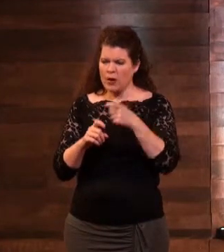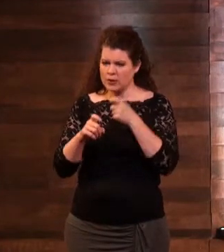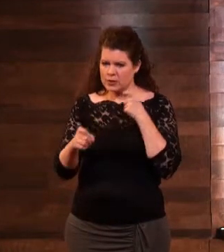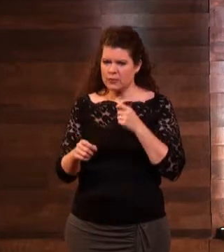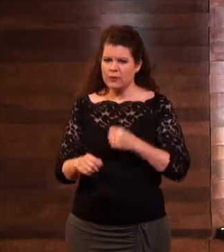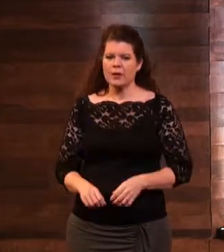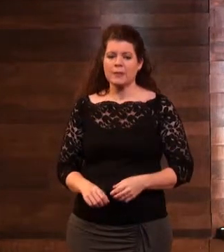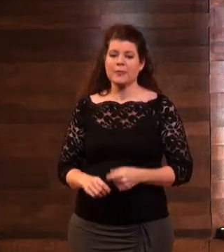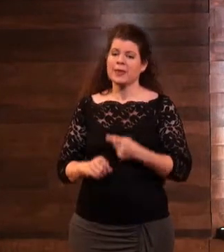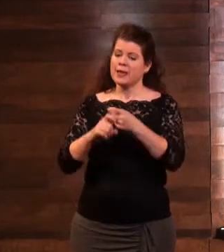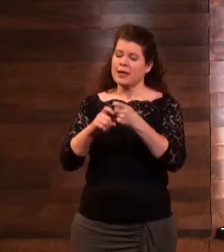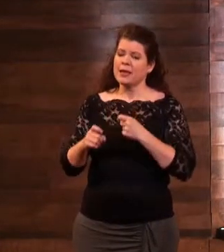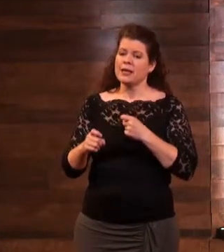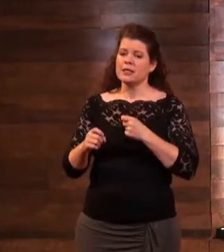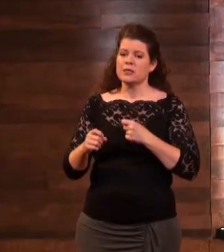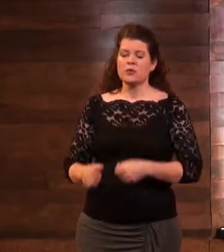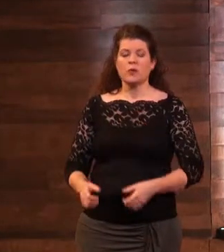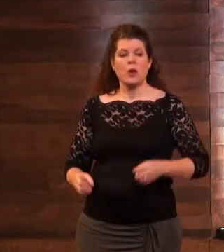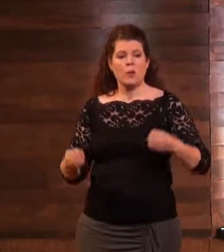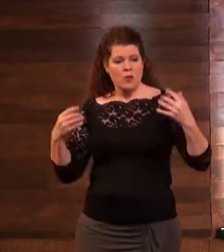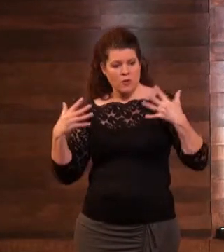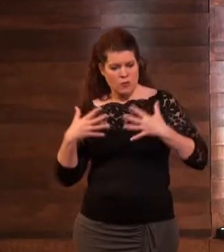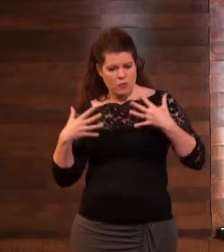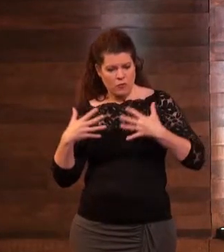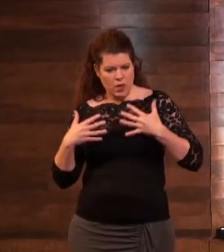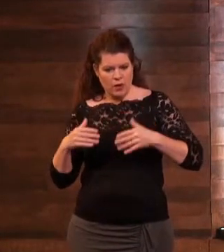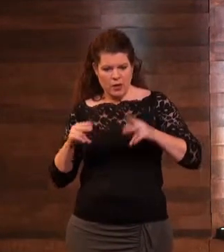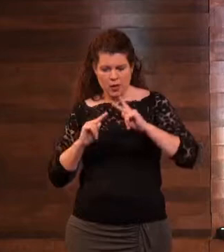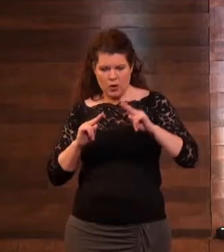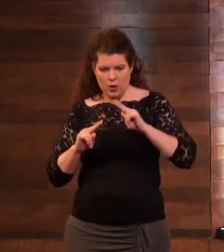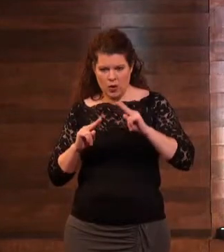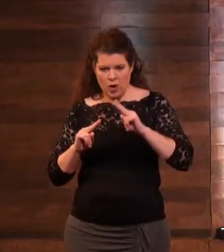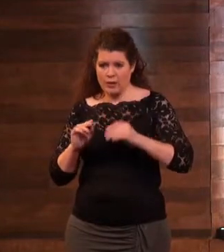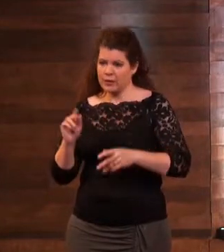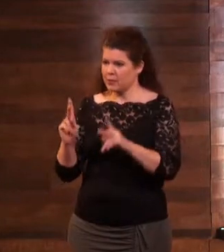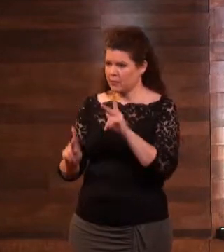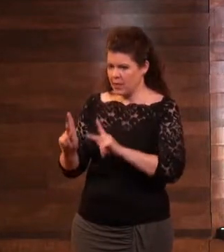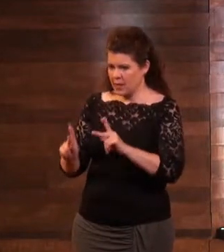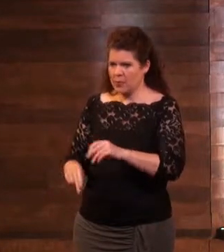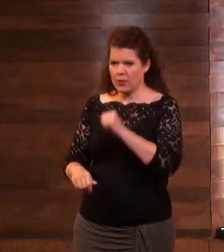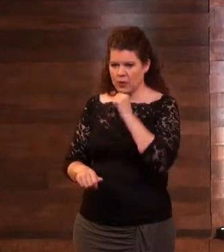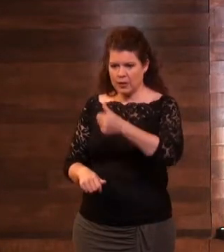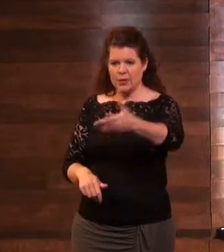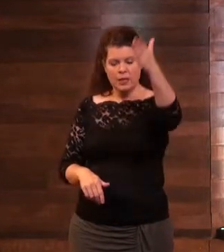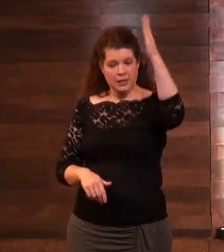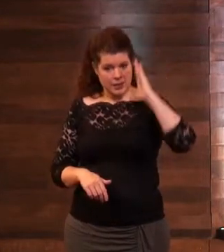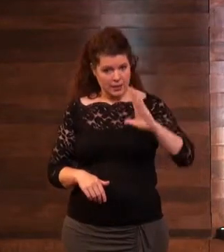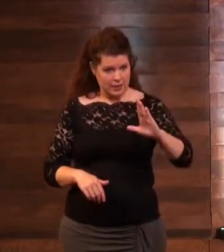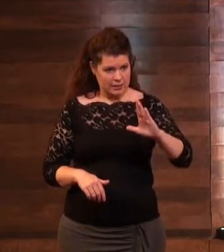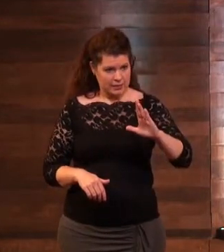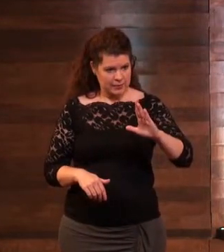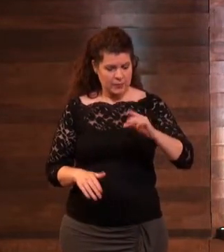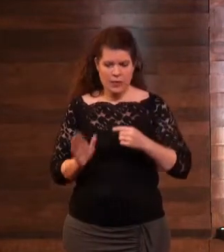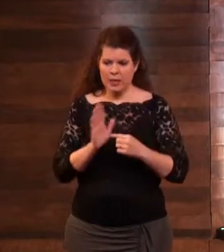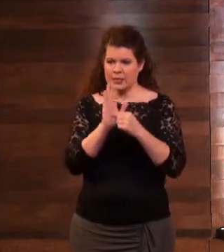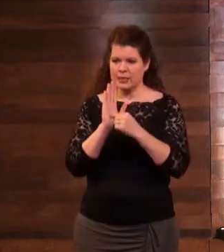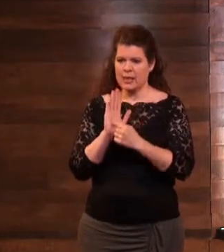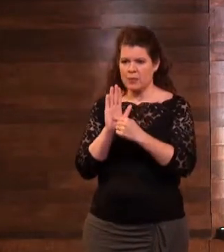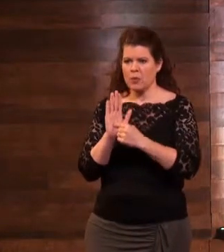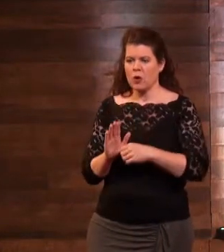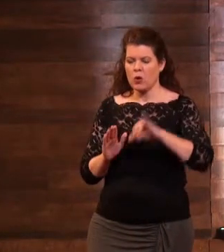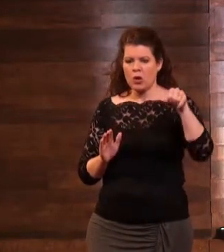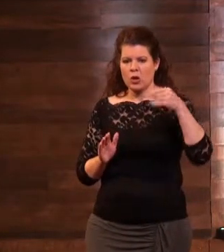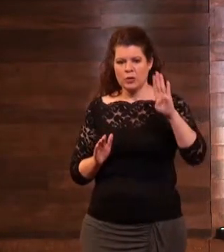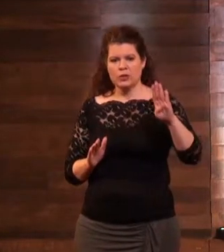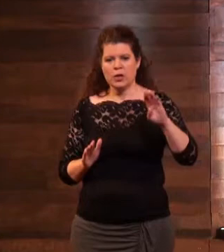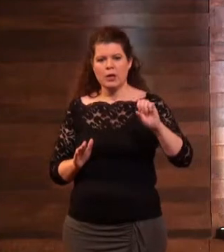it comes from fearing or revering something other than the Lord. For example, job security. Sometimes we can feel that we have